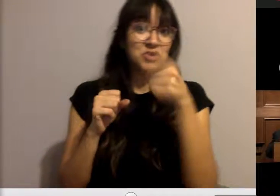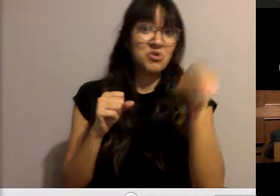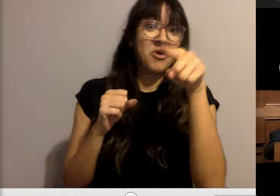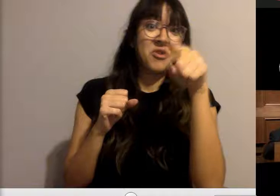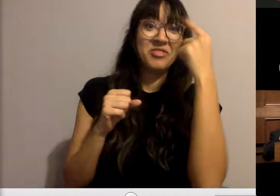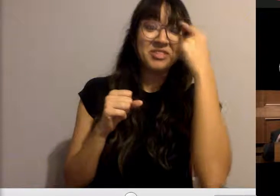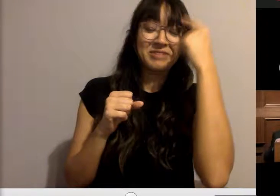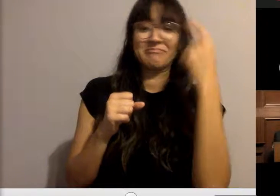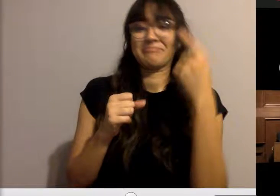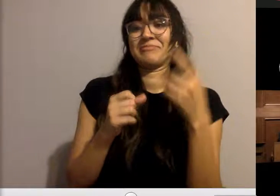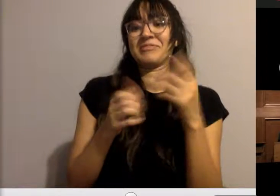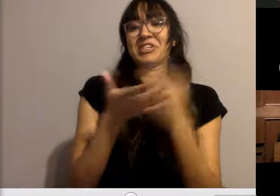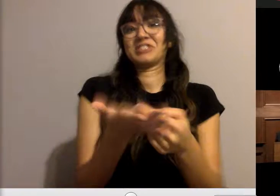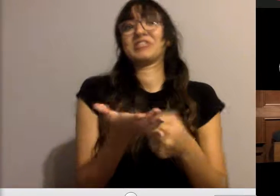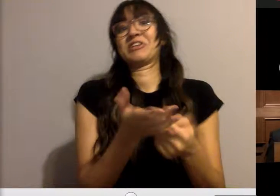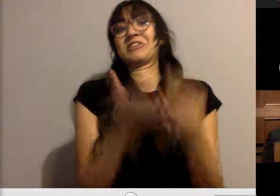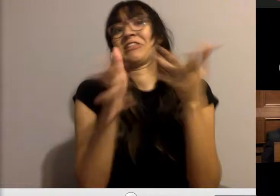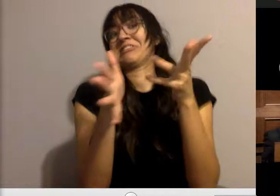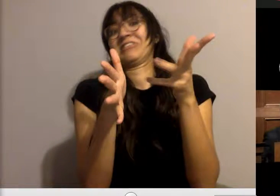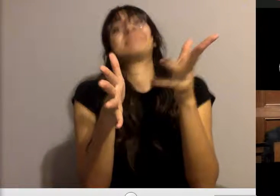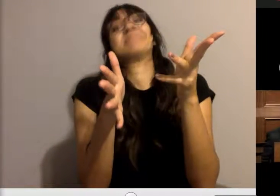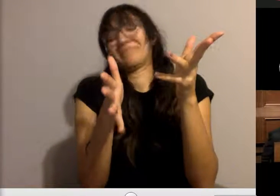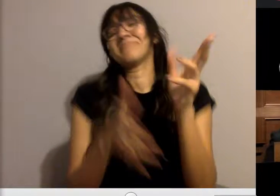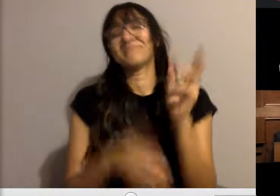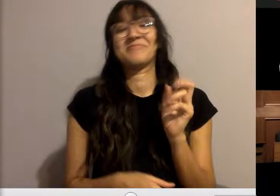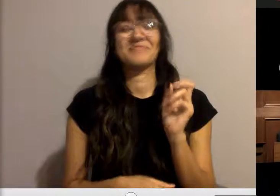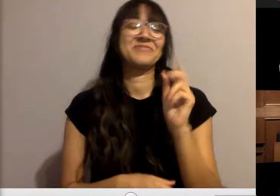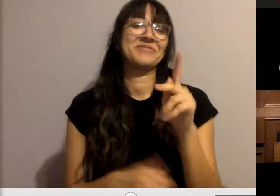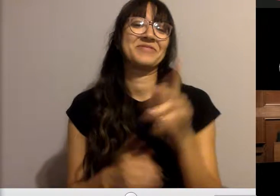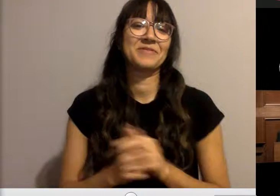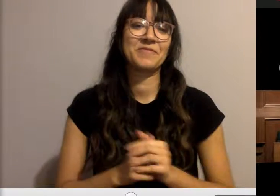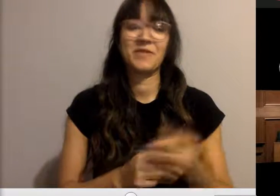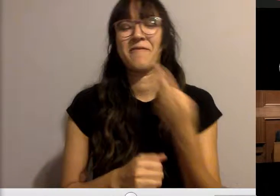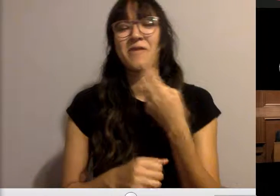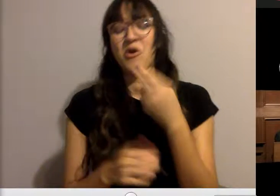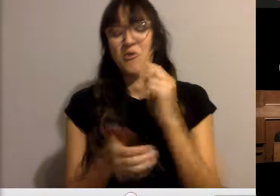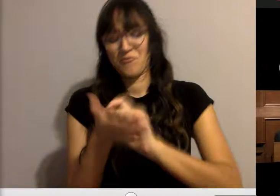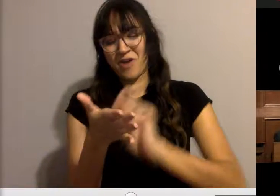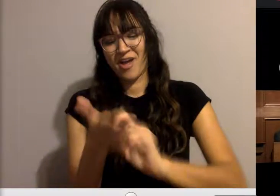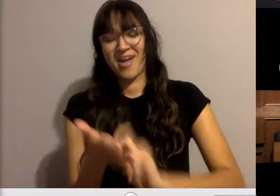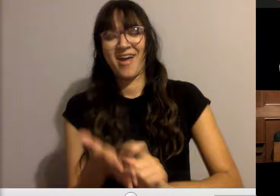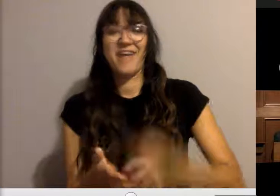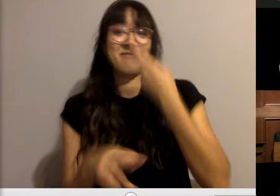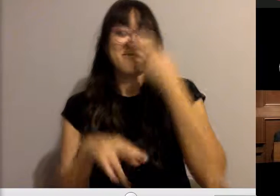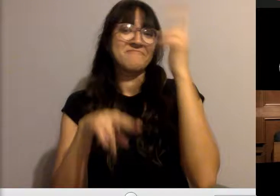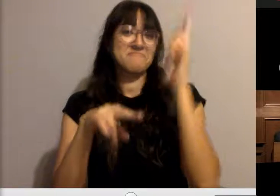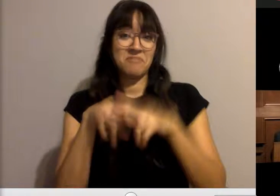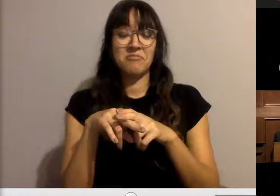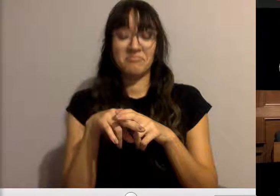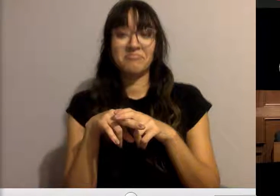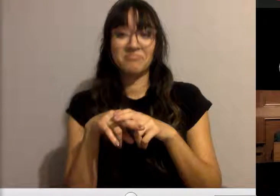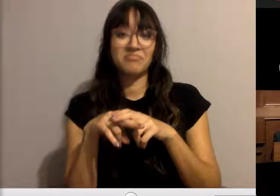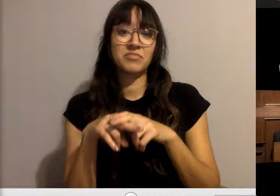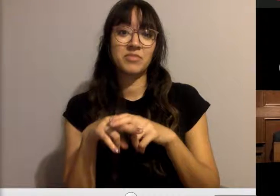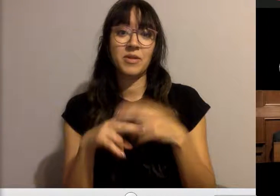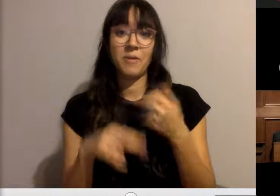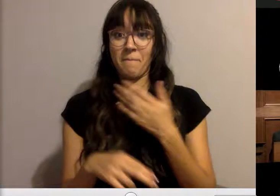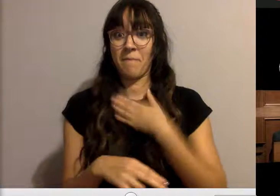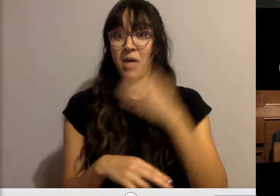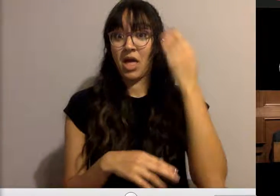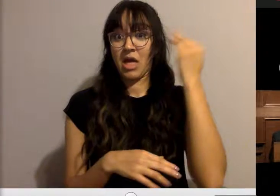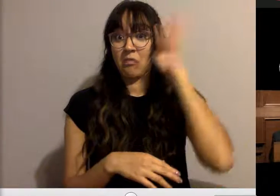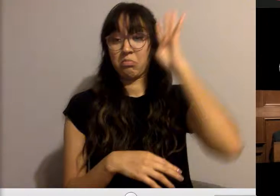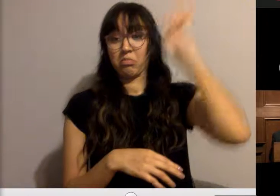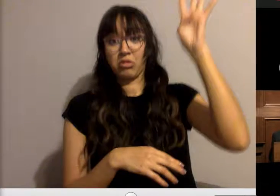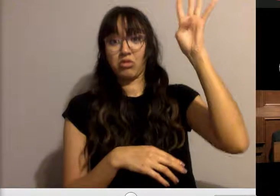well, I had a lot of fun writing this book. I have to tell you, though, it was not my idea to write it. It was Rob Tampio of